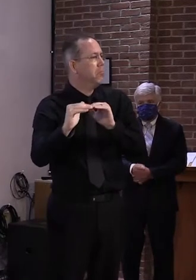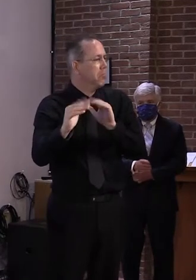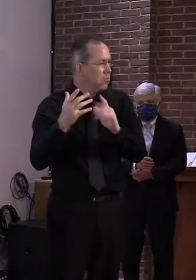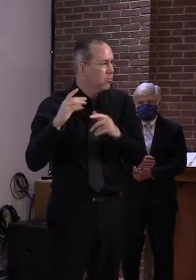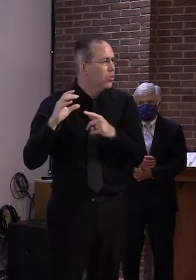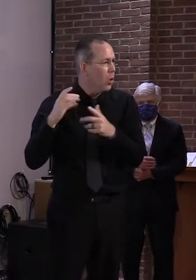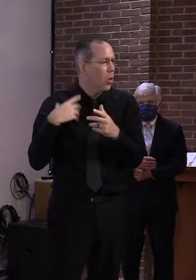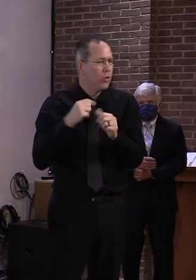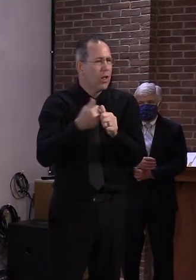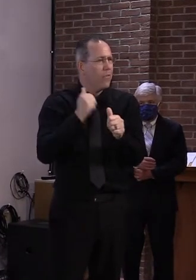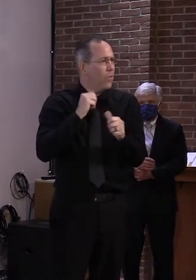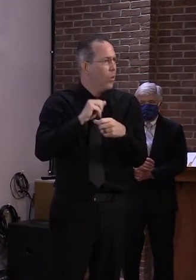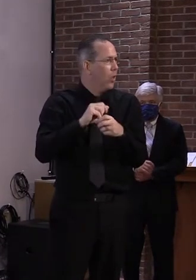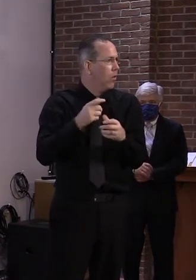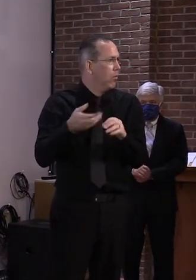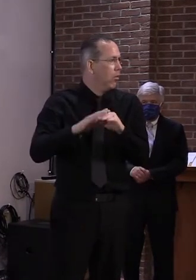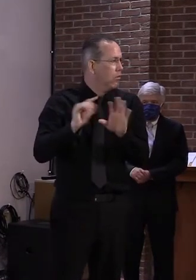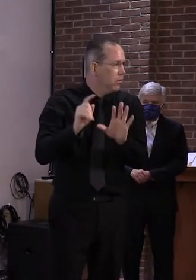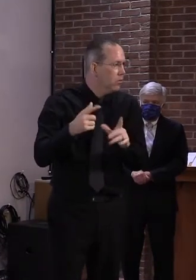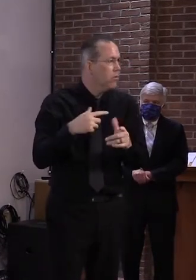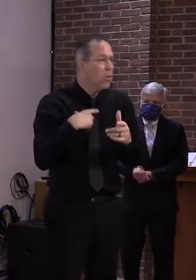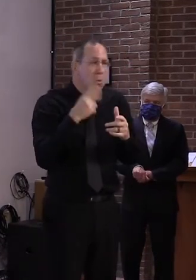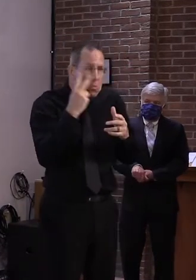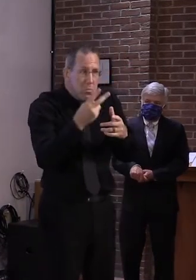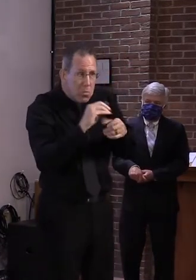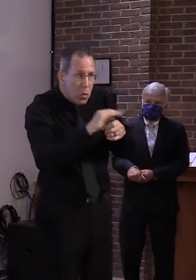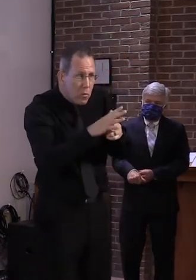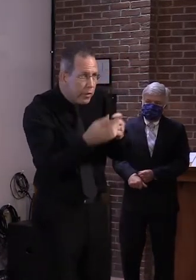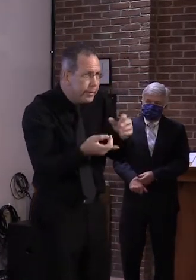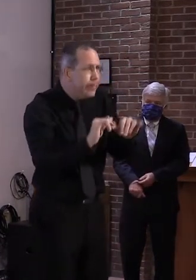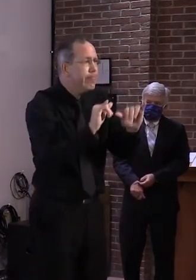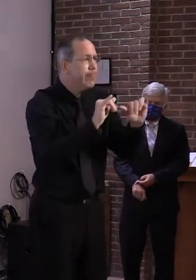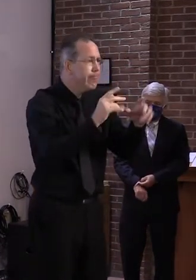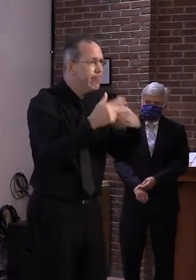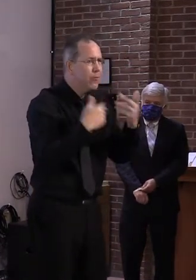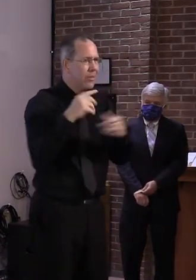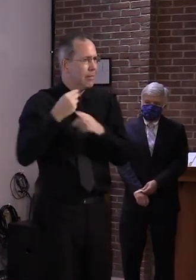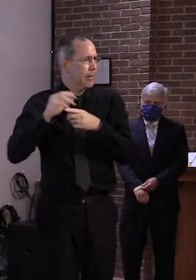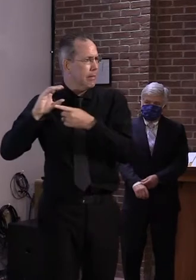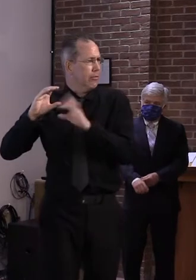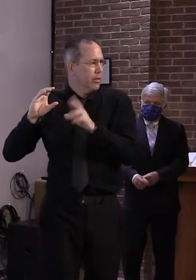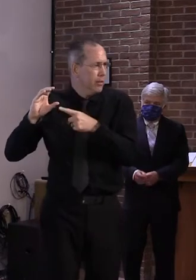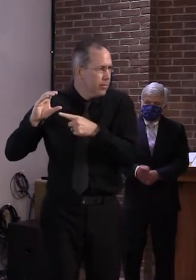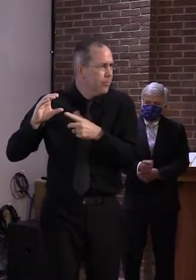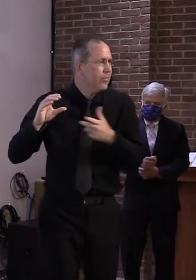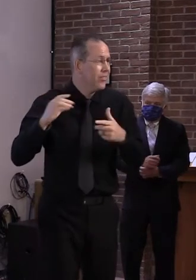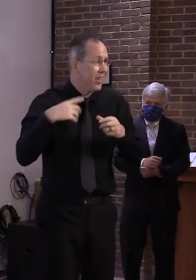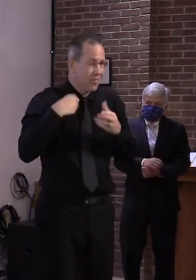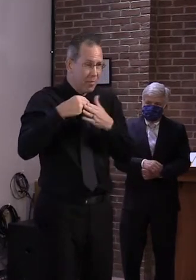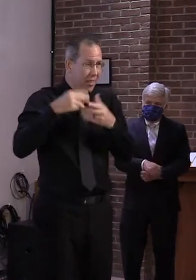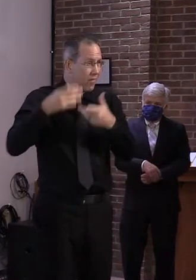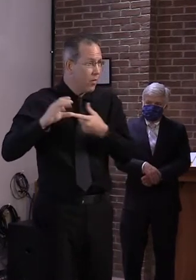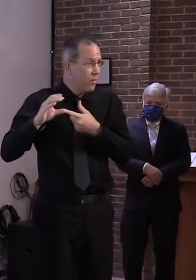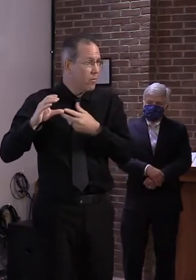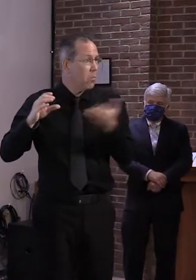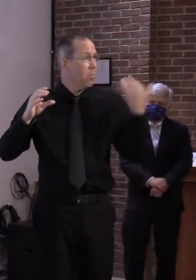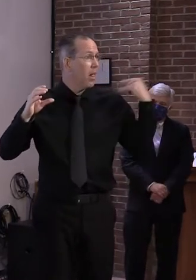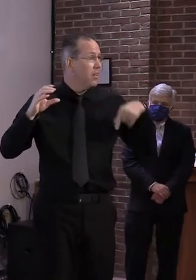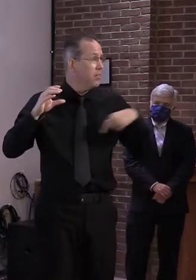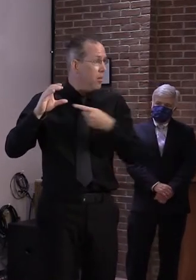which got us through, in some respects, fiscal year 20, which is going to end in a few